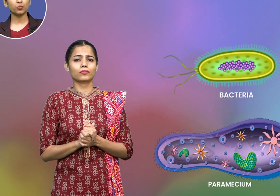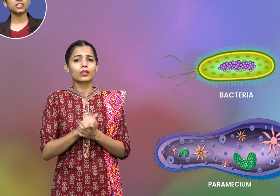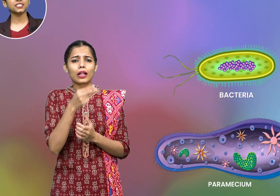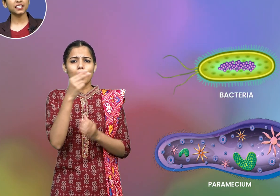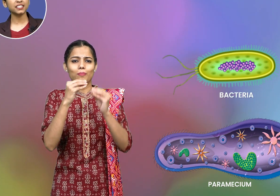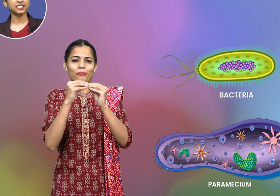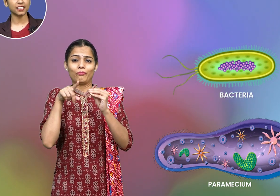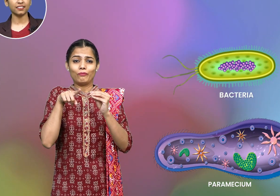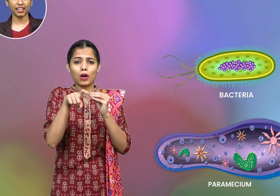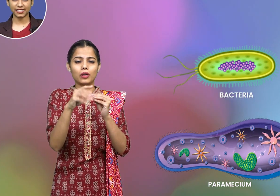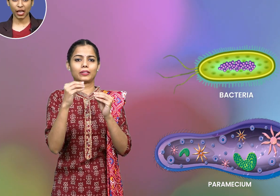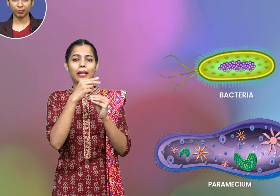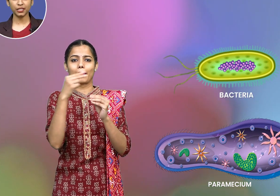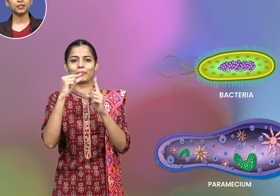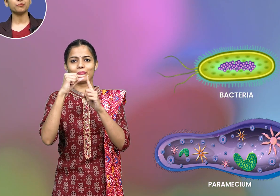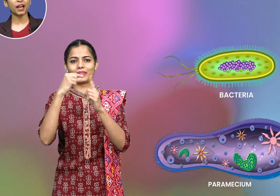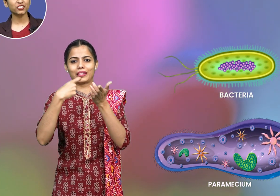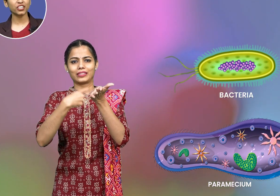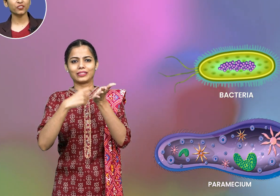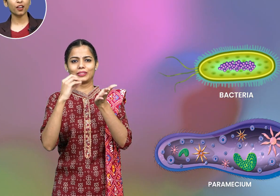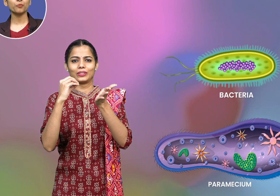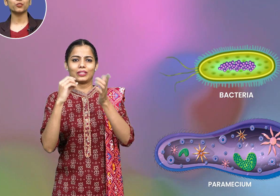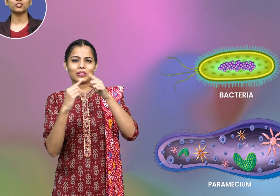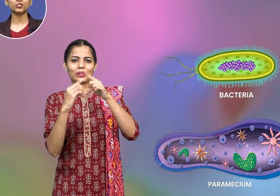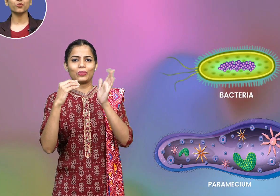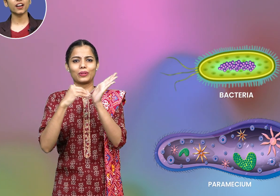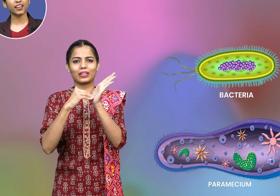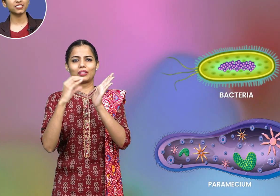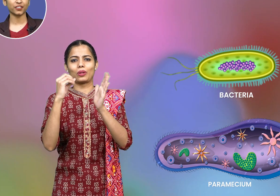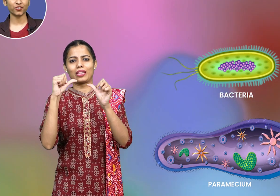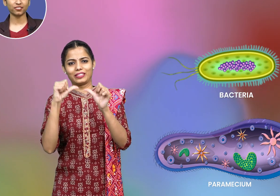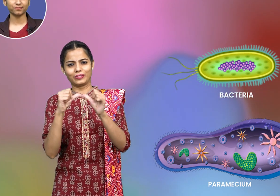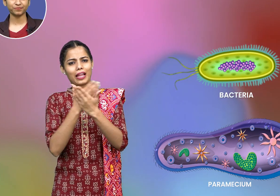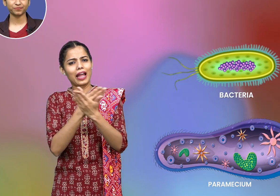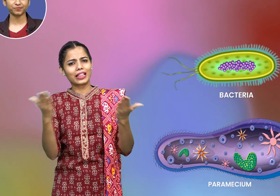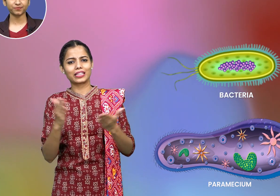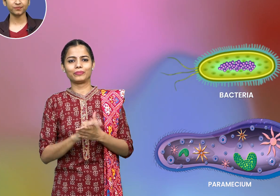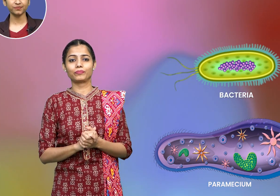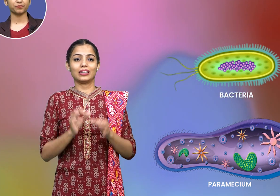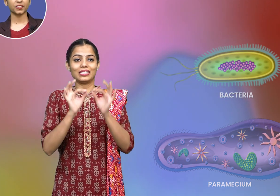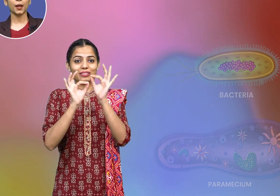organisms with a single cell, example bacteria, protozoa, etc.